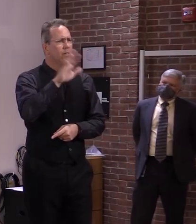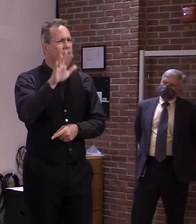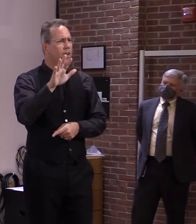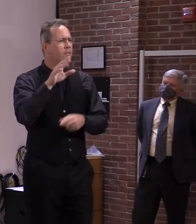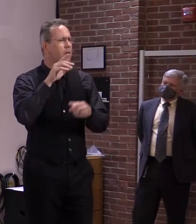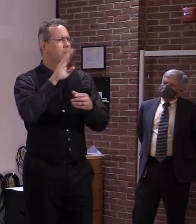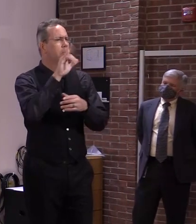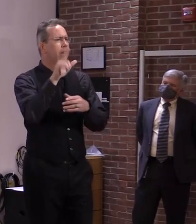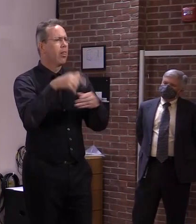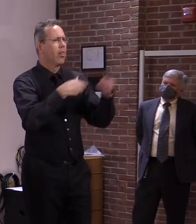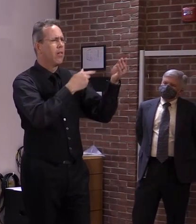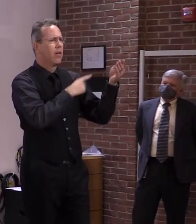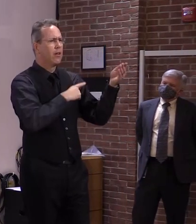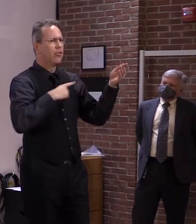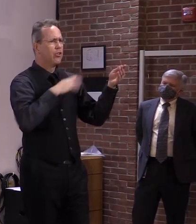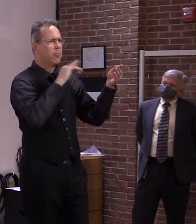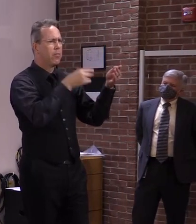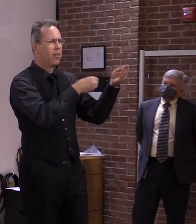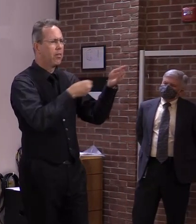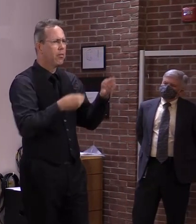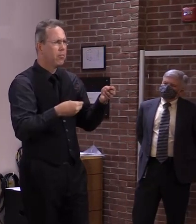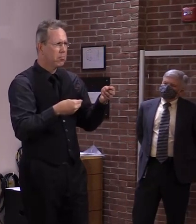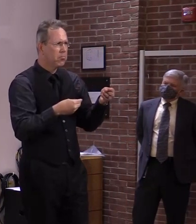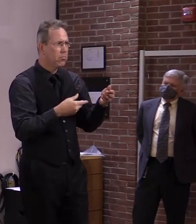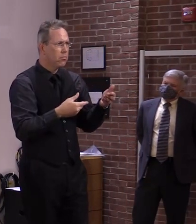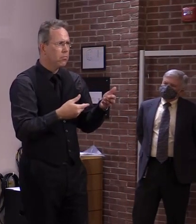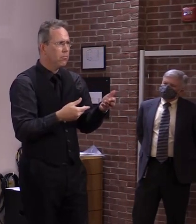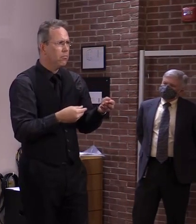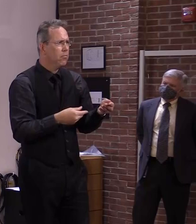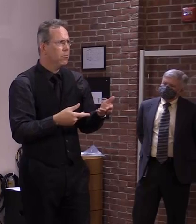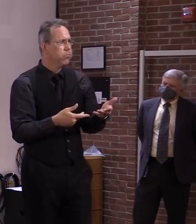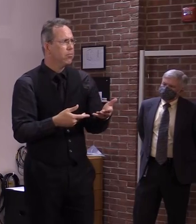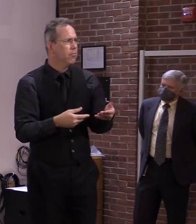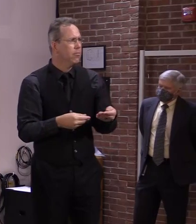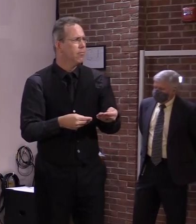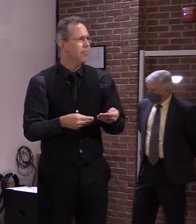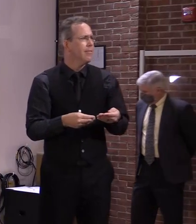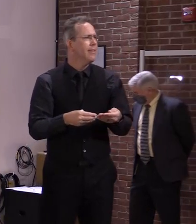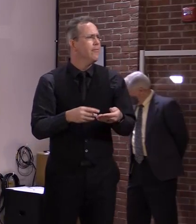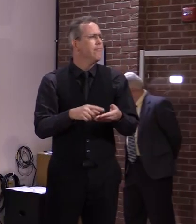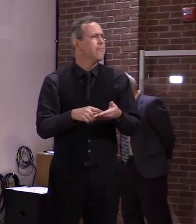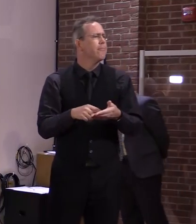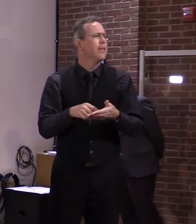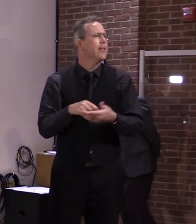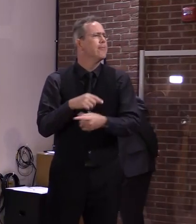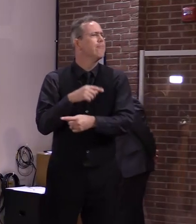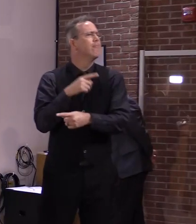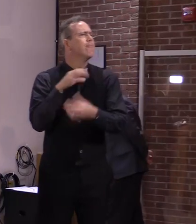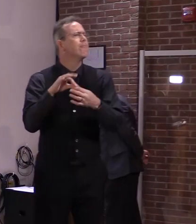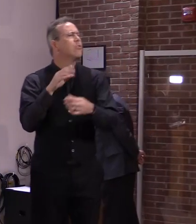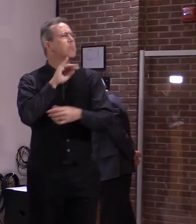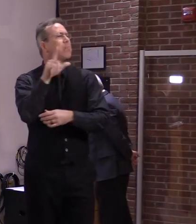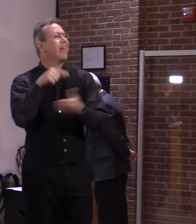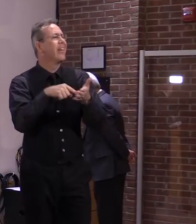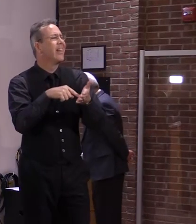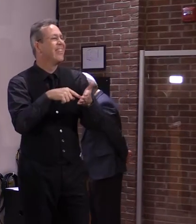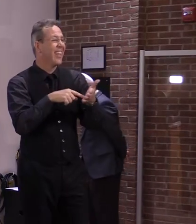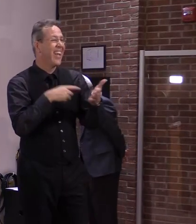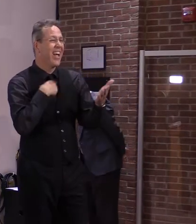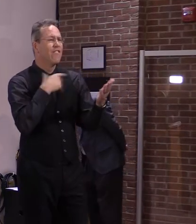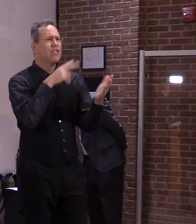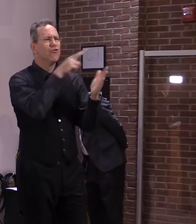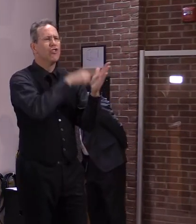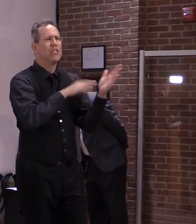that it exists, and I believe it's passed both the House and the Senate and is headed to us, and whether we have it or not, I just don't